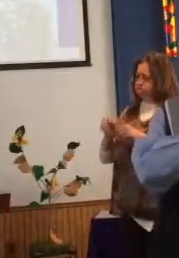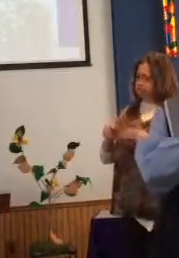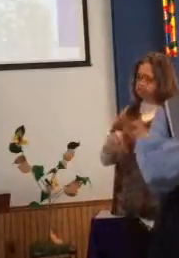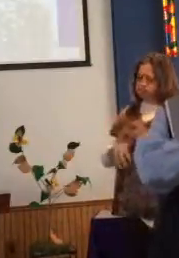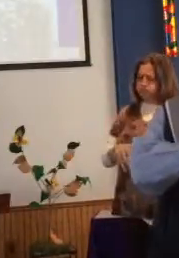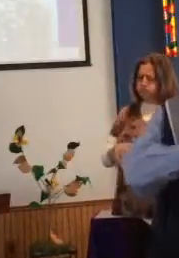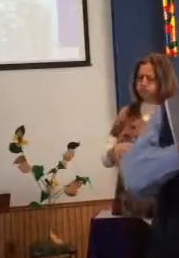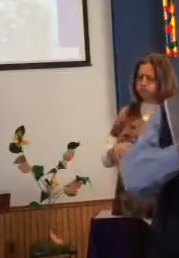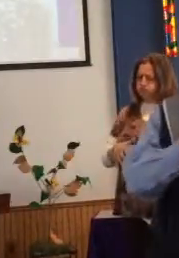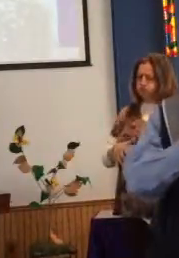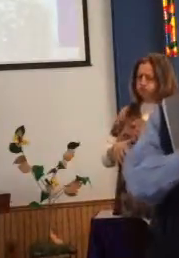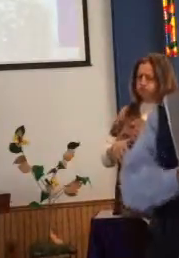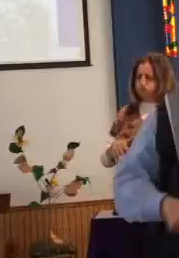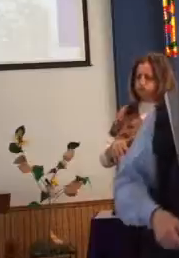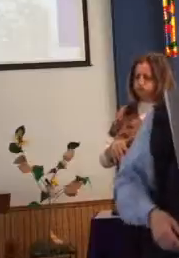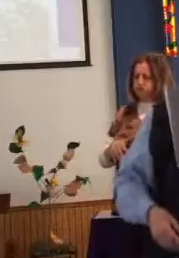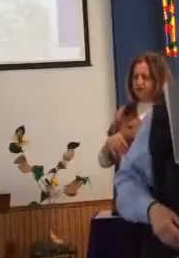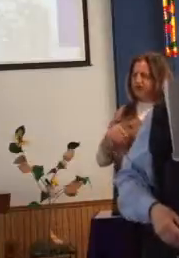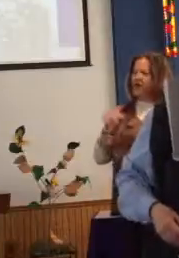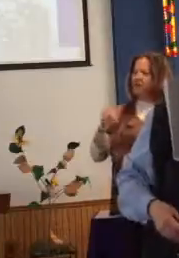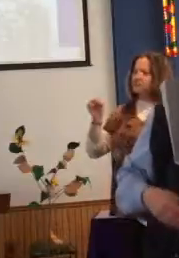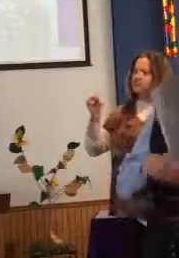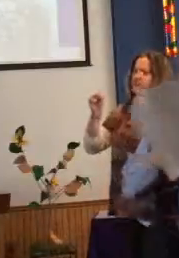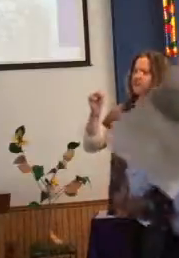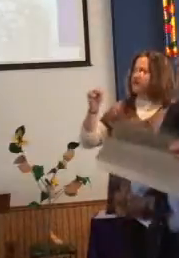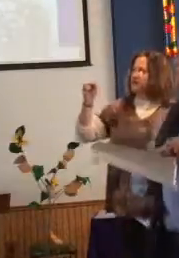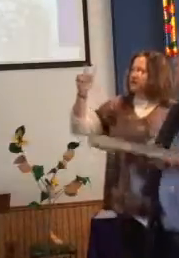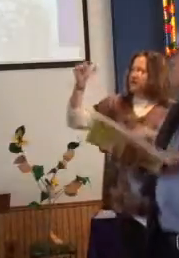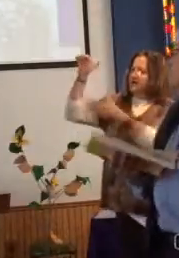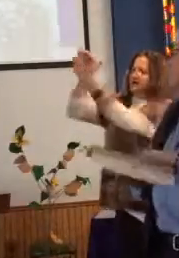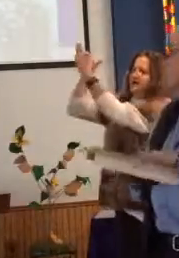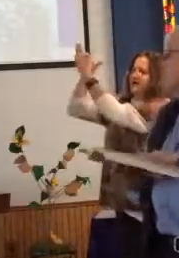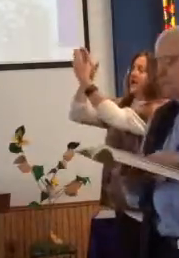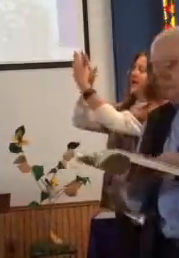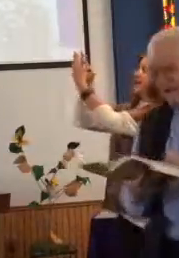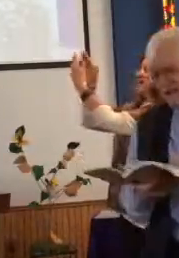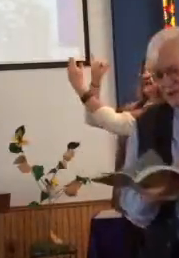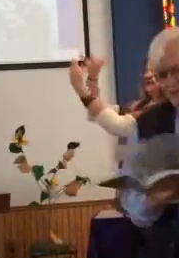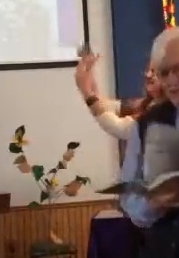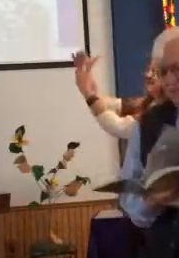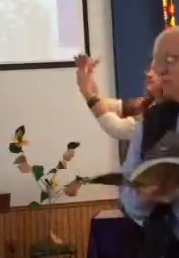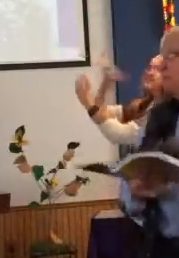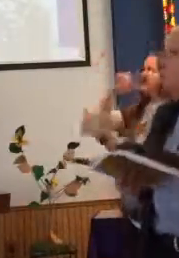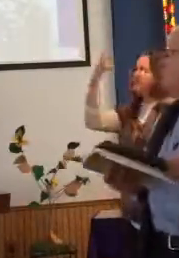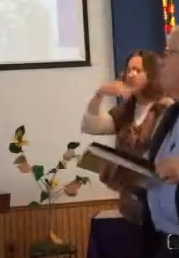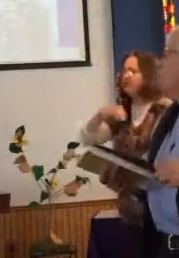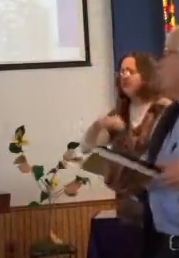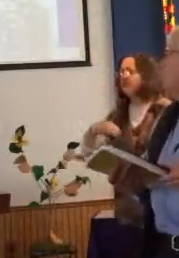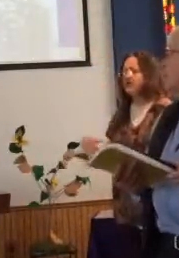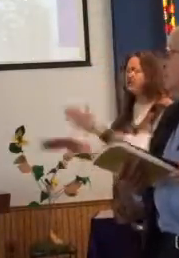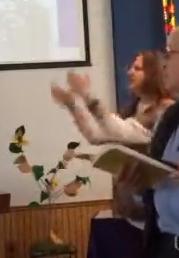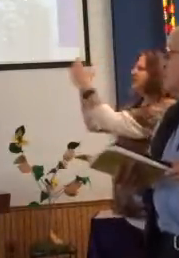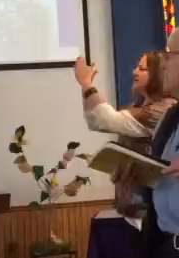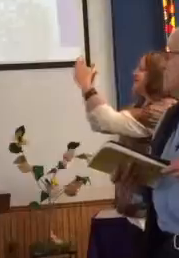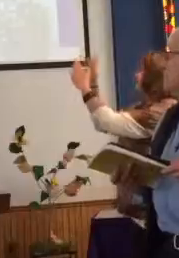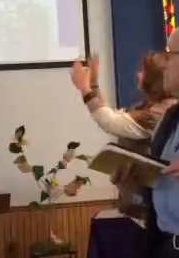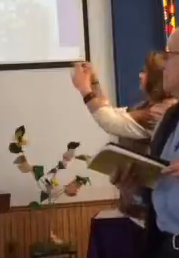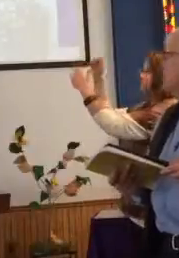And here's Stripe on a pillar that's not so beautiful. Oh, there it is. One